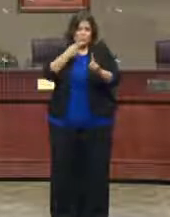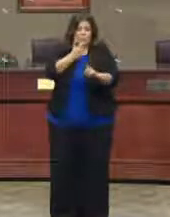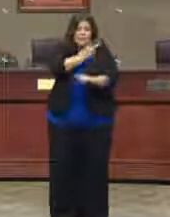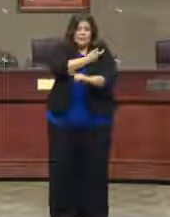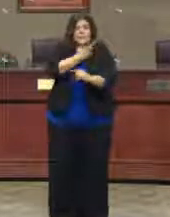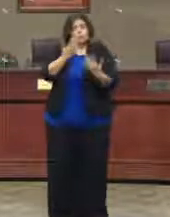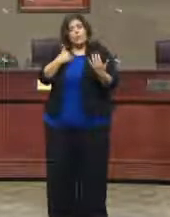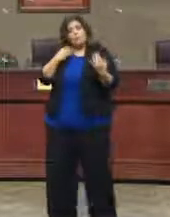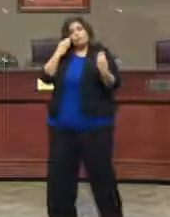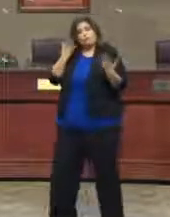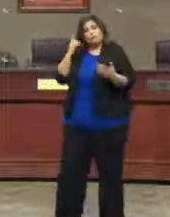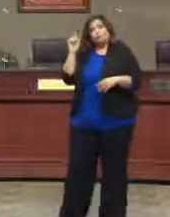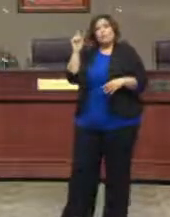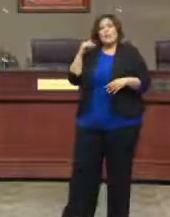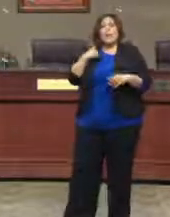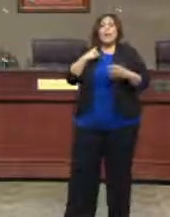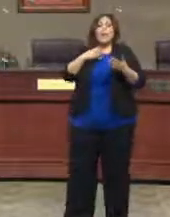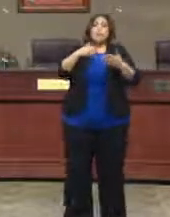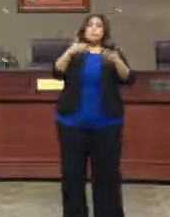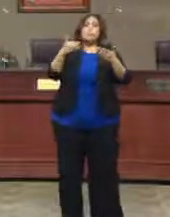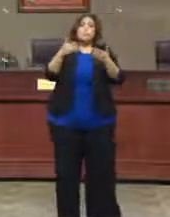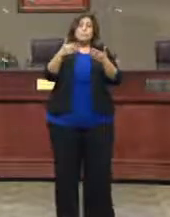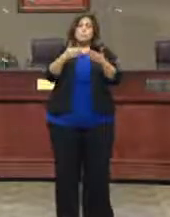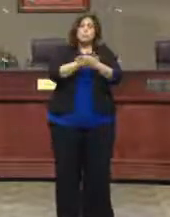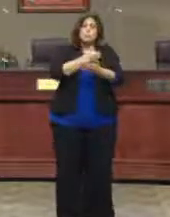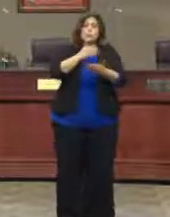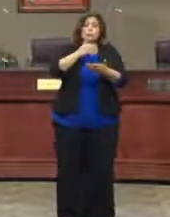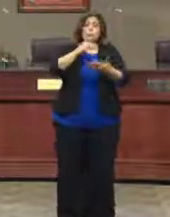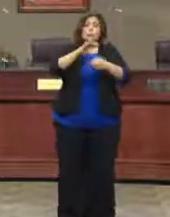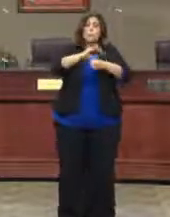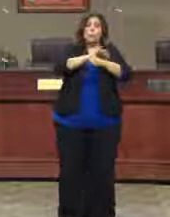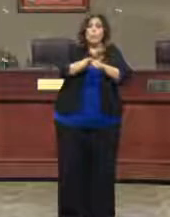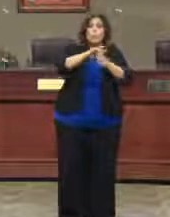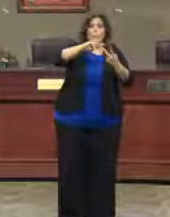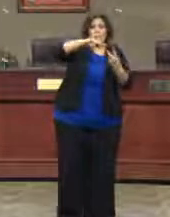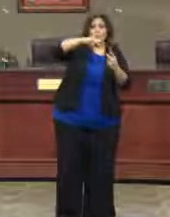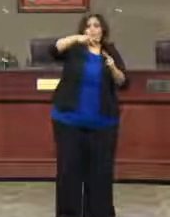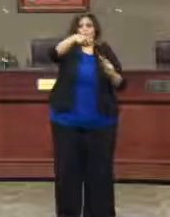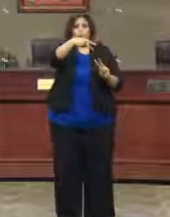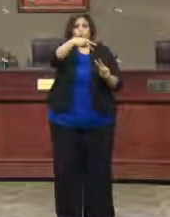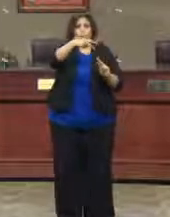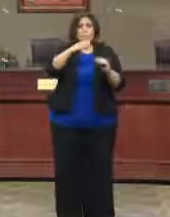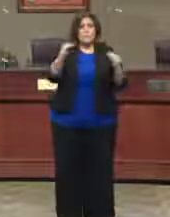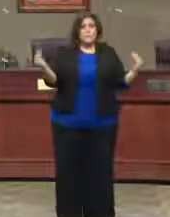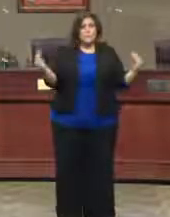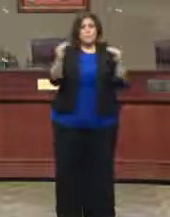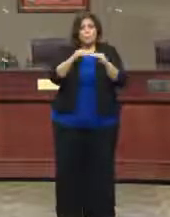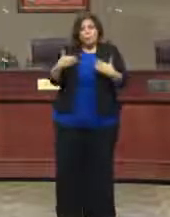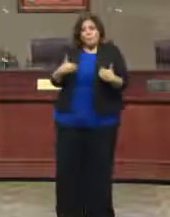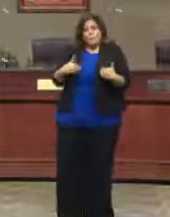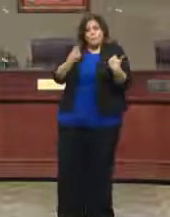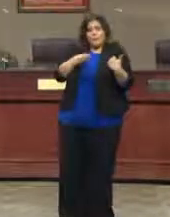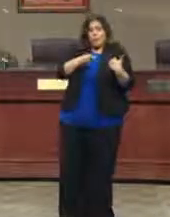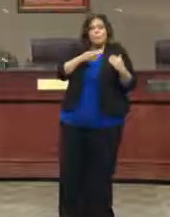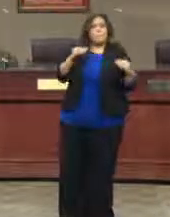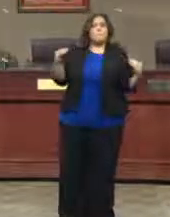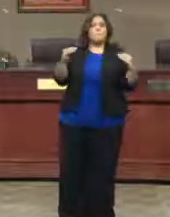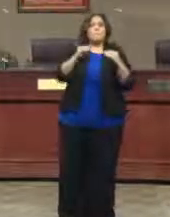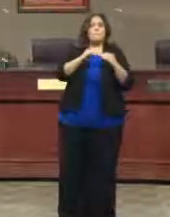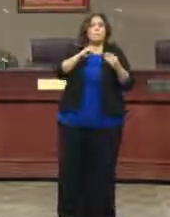here is that the younger you are, the higher percentage of variants we are finding in